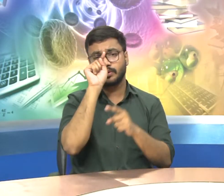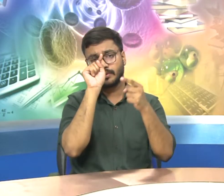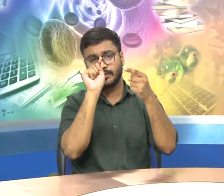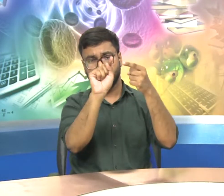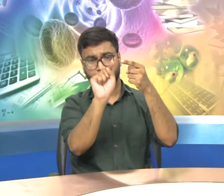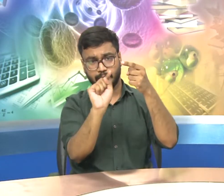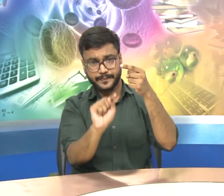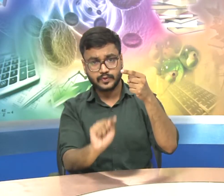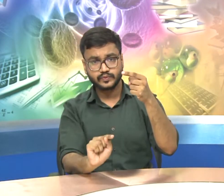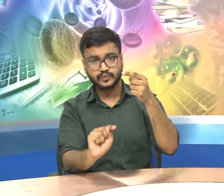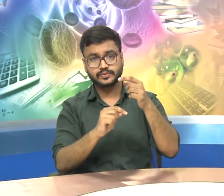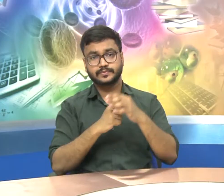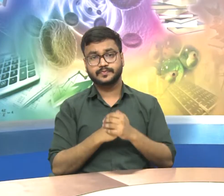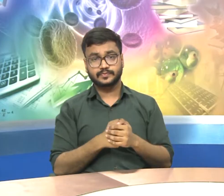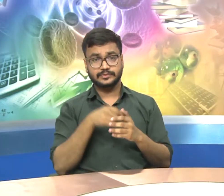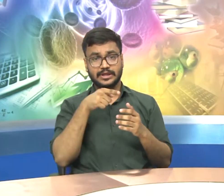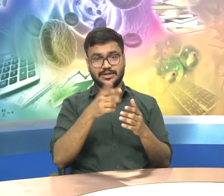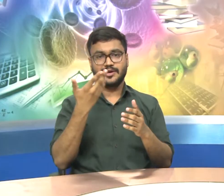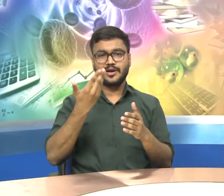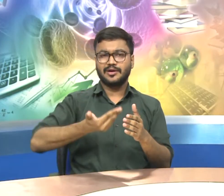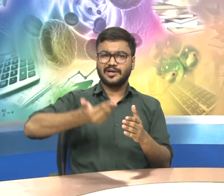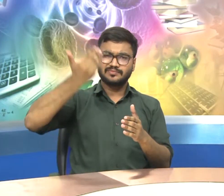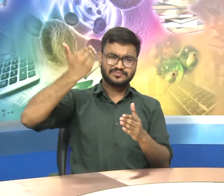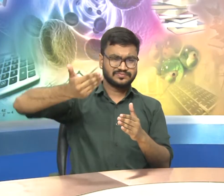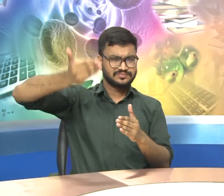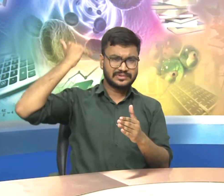The main idea of its theory is